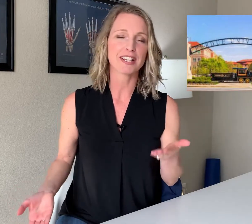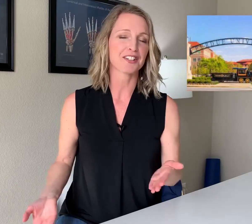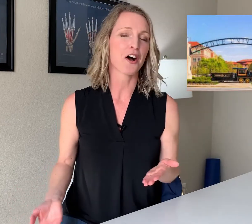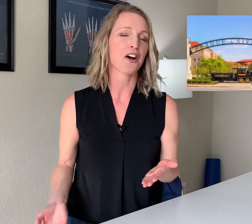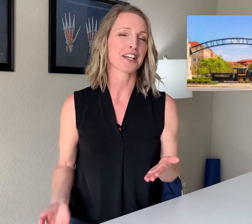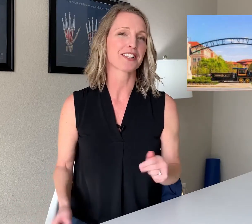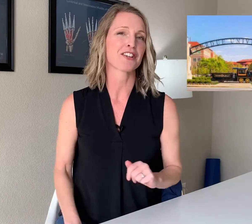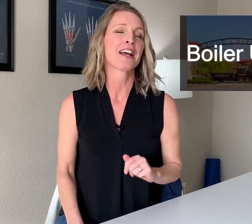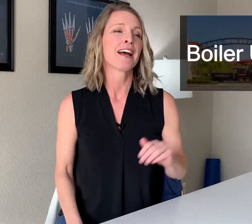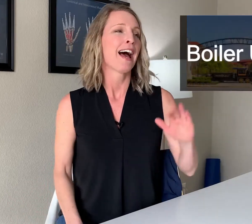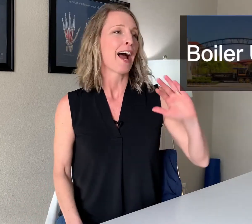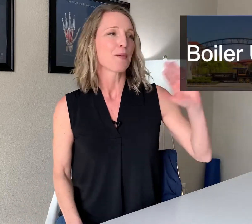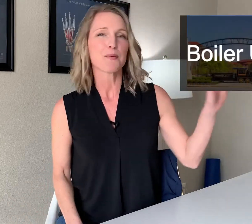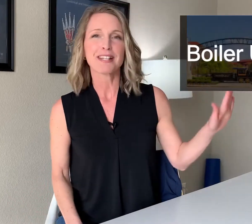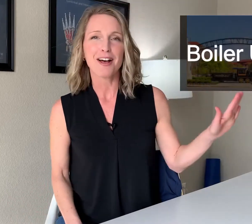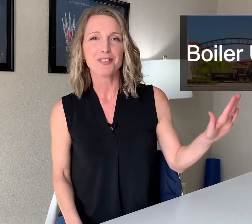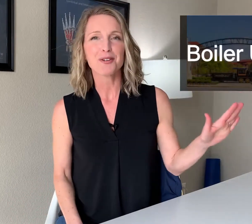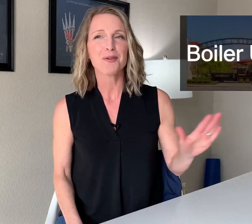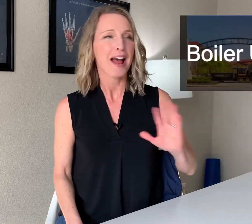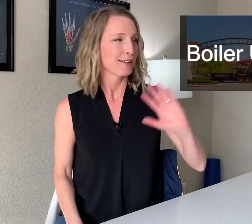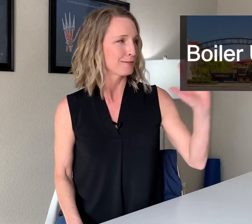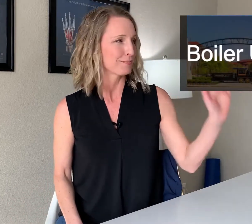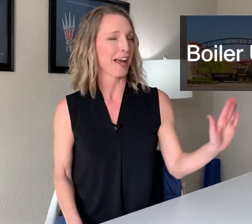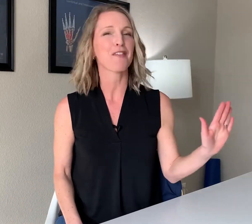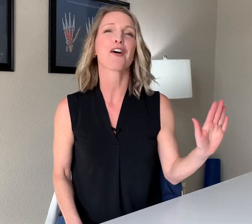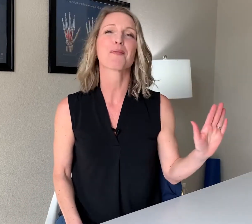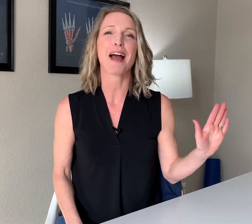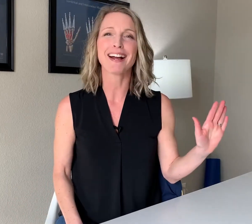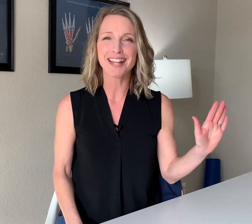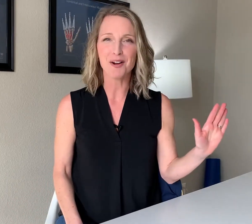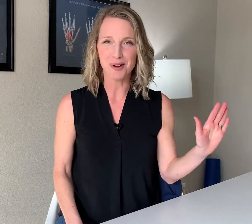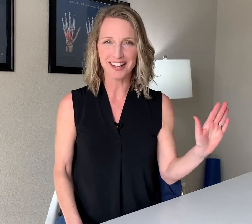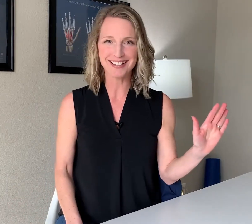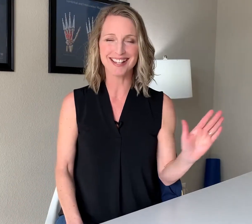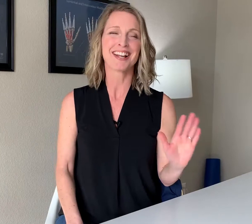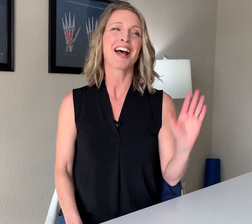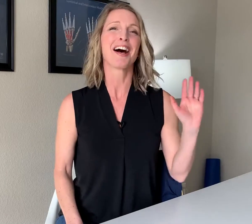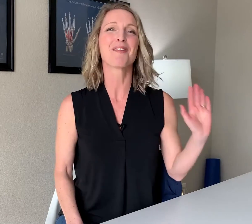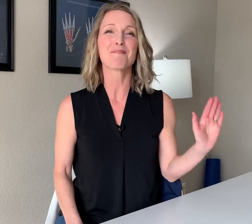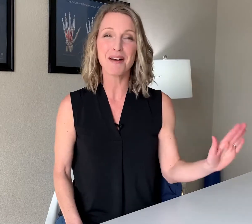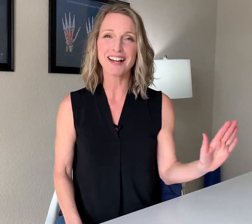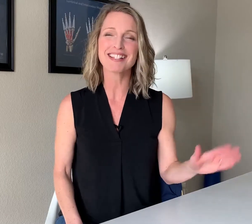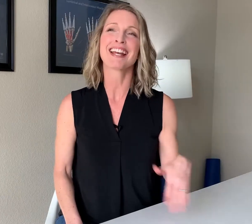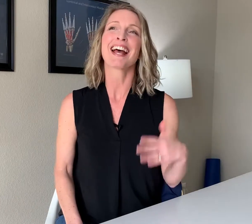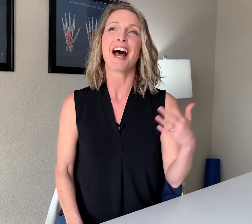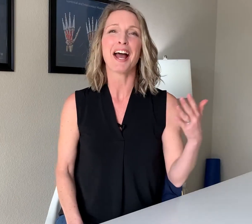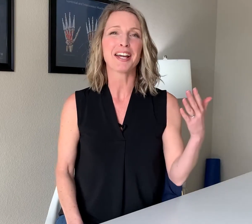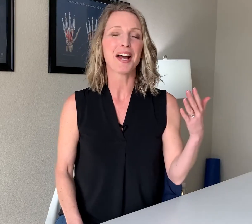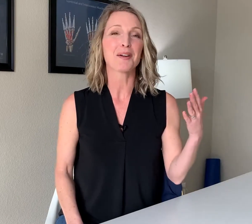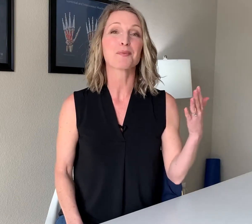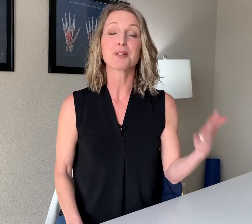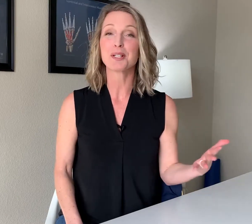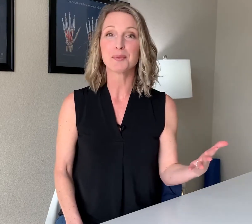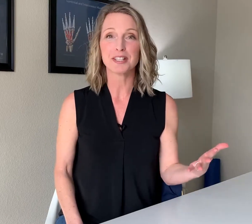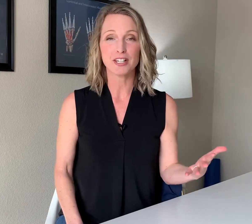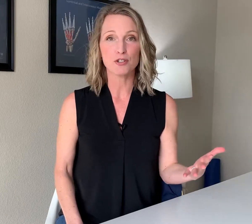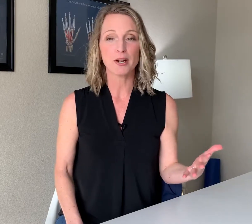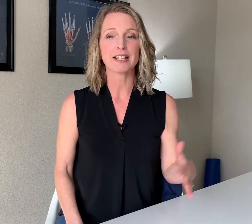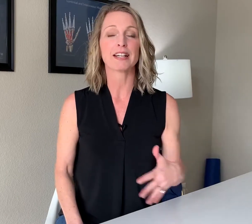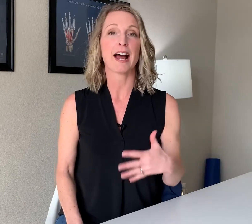in college. I won't tell you how far back that was, but I really enjoyed it.